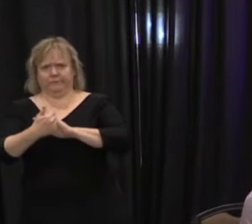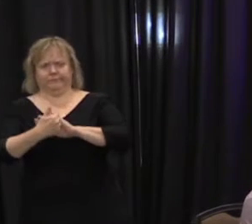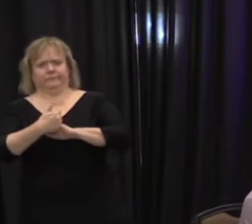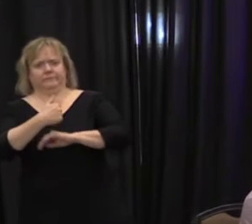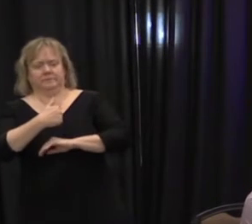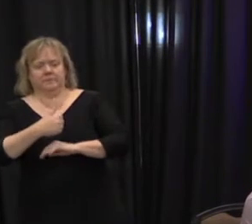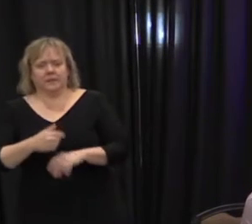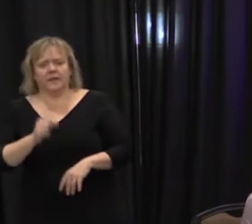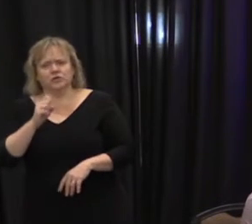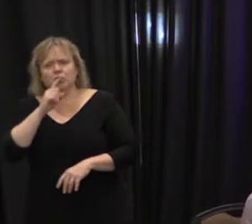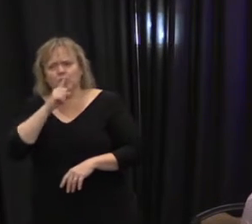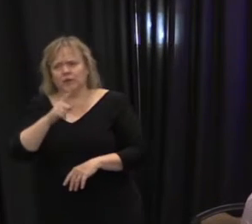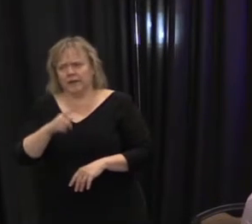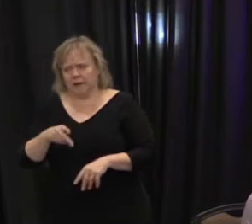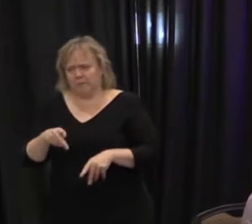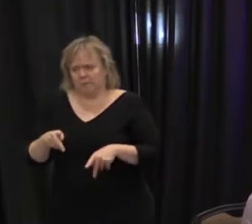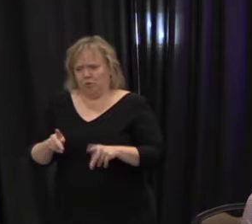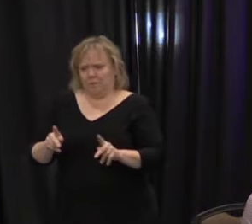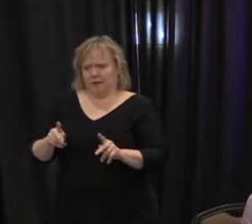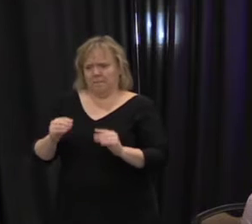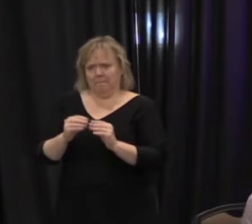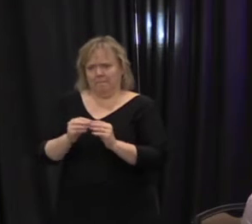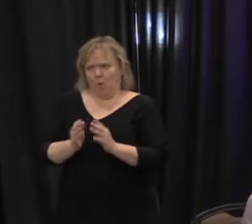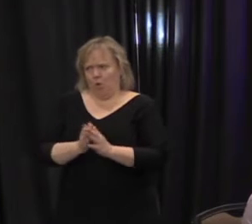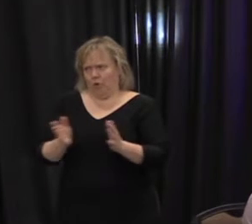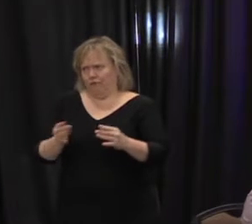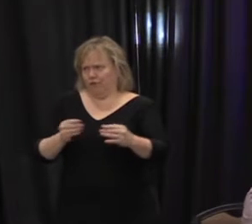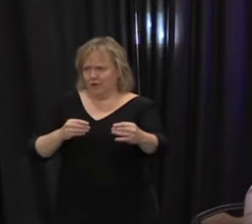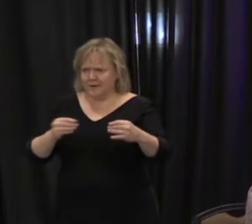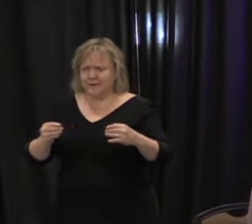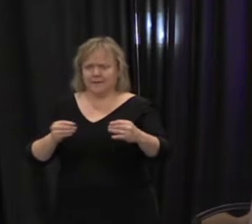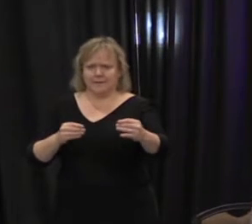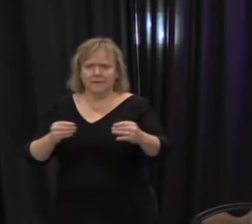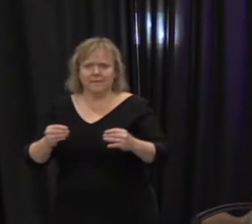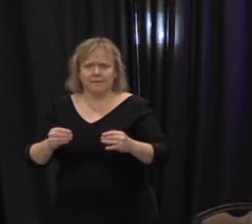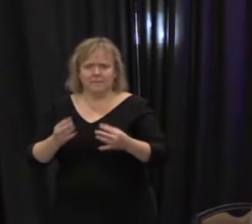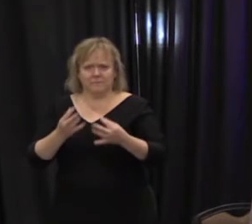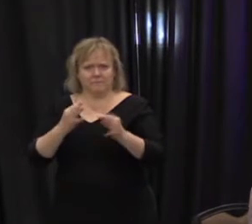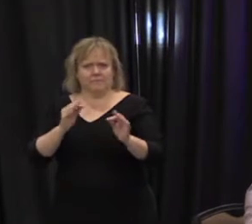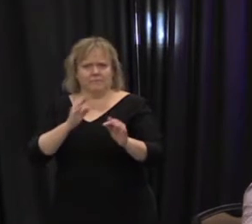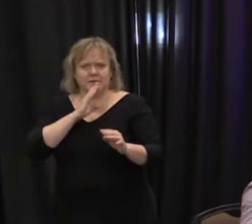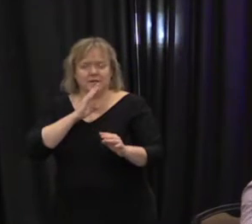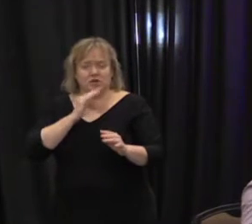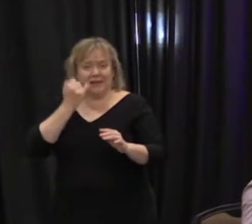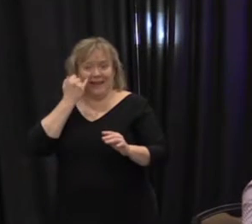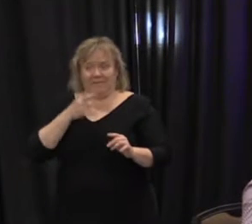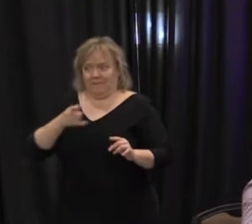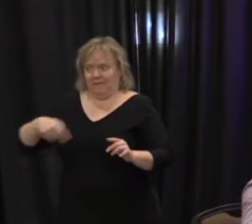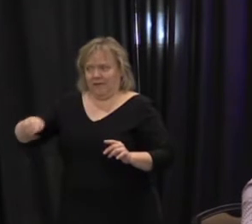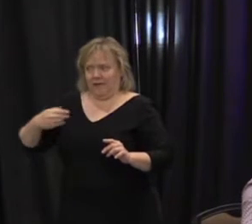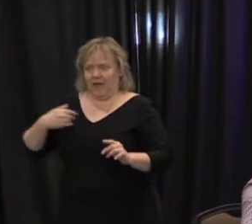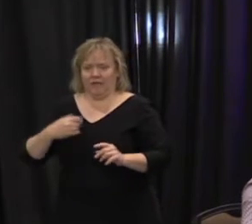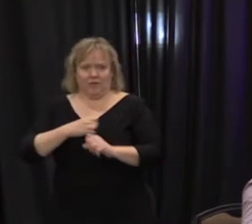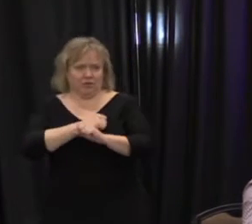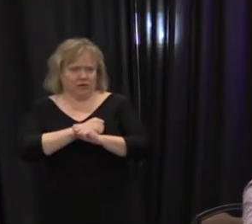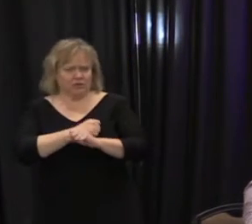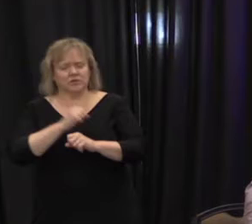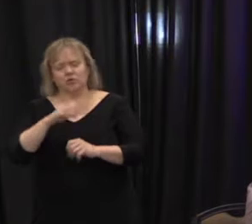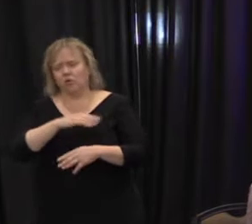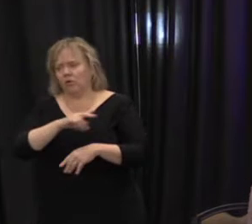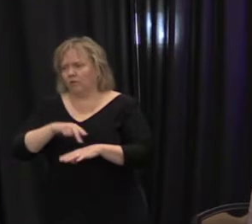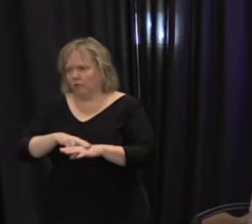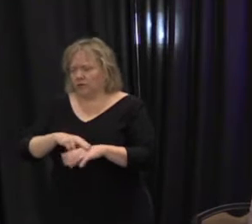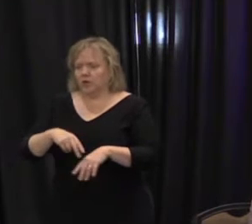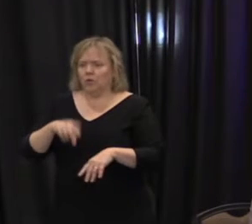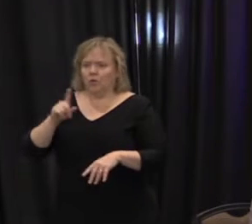by not making them liable for whatever it may be. I mean, sex trafficking or prostitution would be one example, but